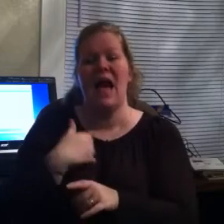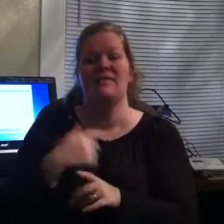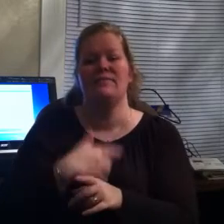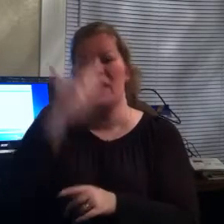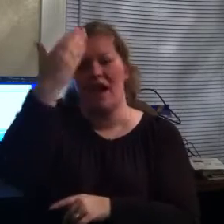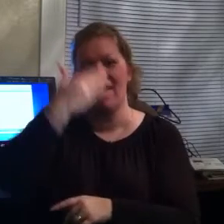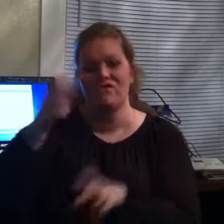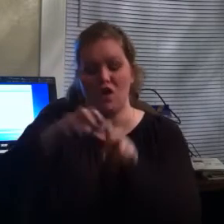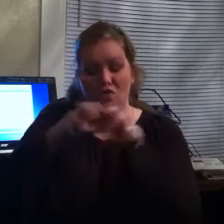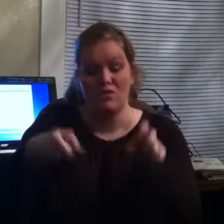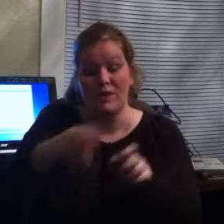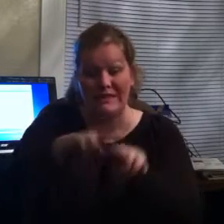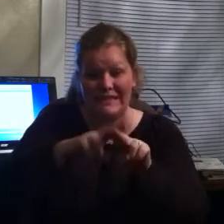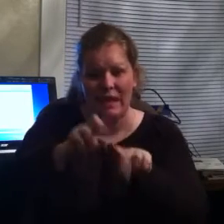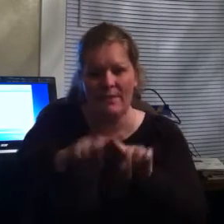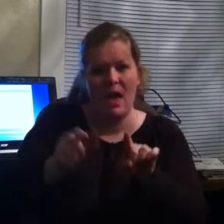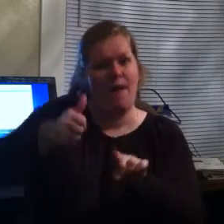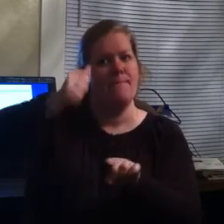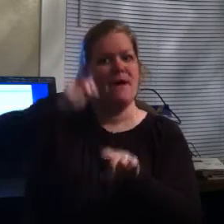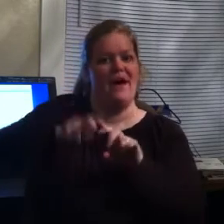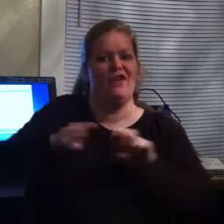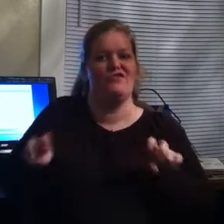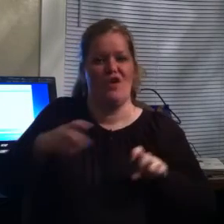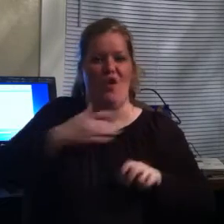you people on the back row. I'm getting everybody today.